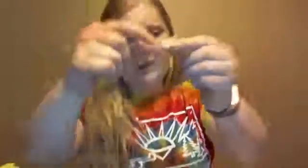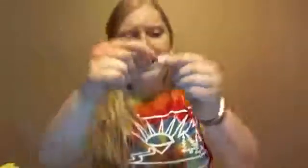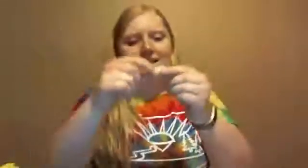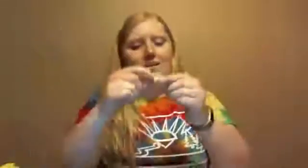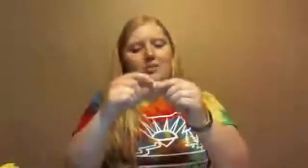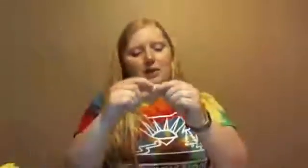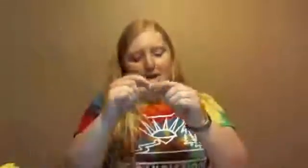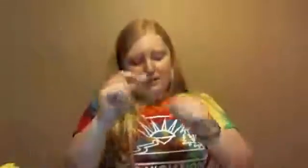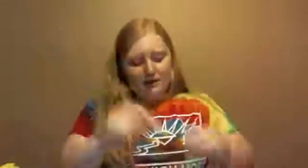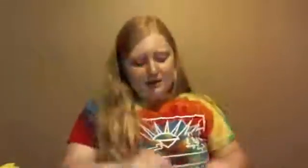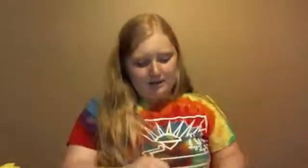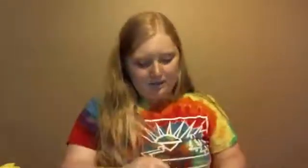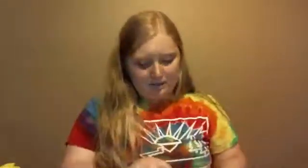And they break pretty easily.